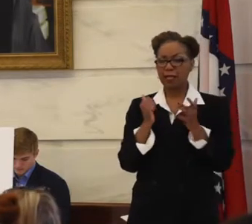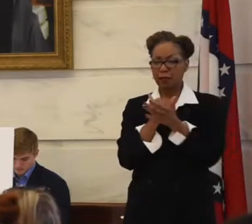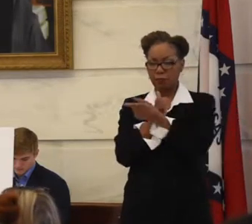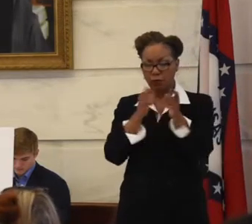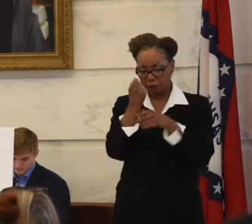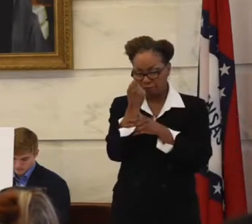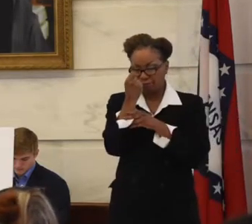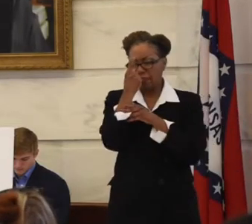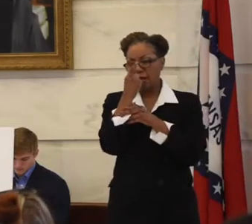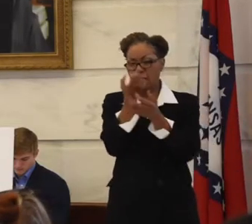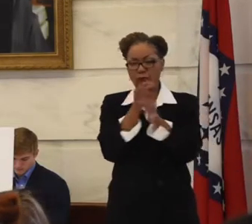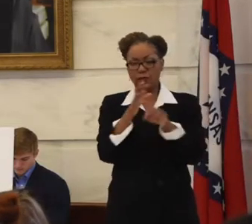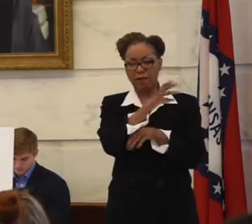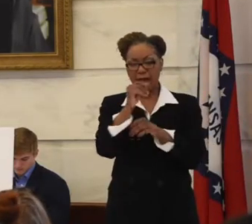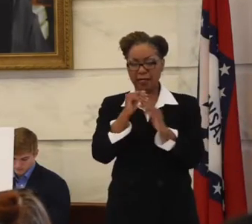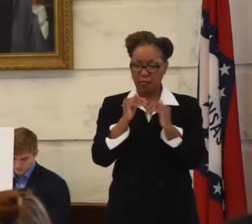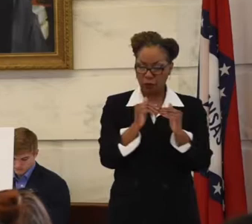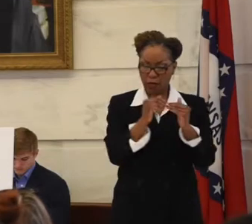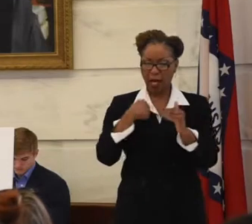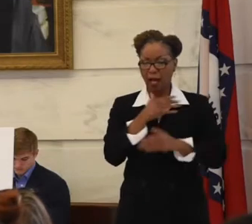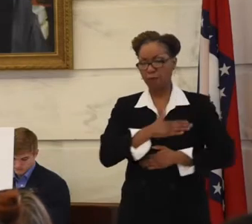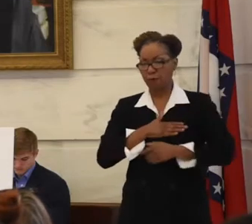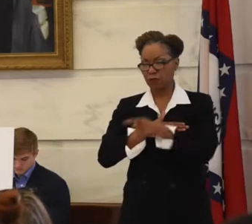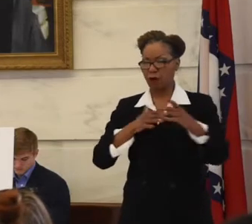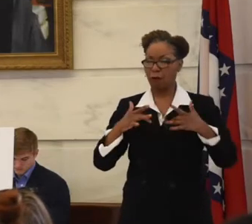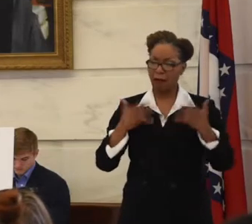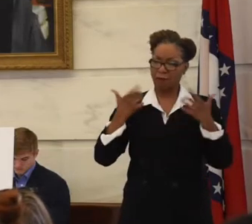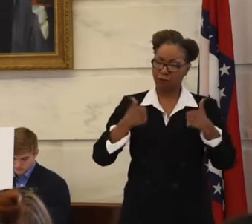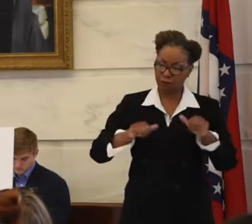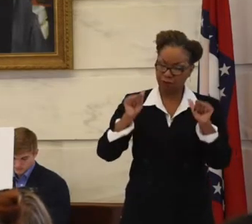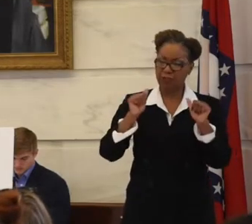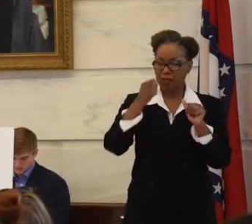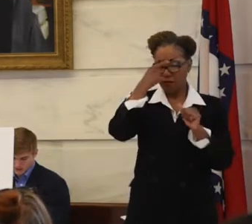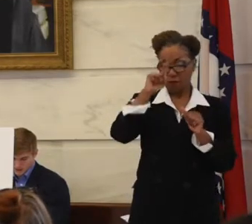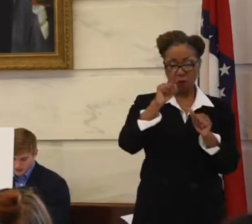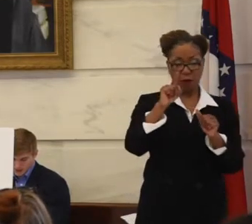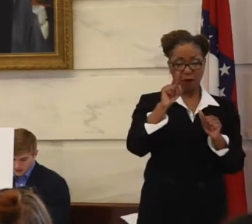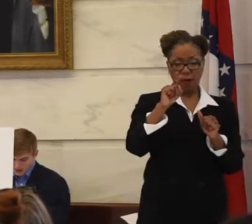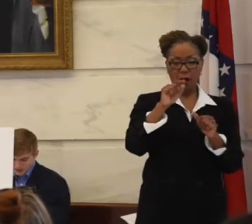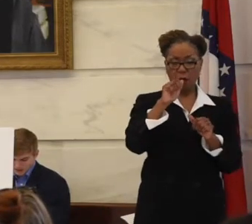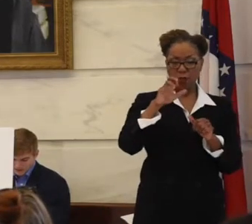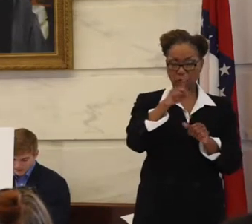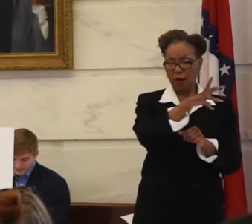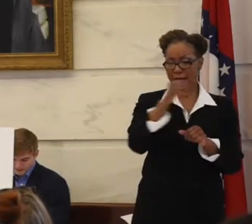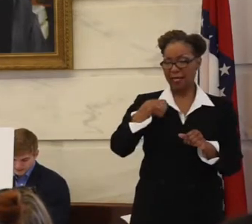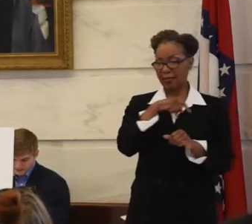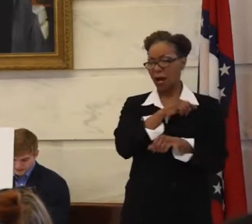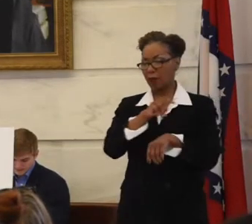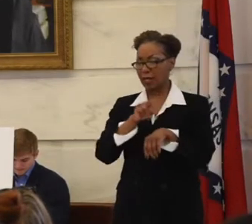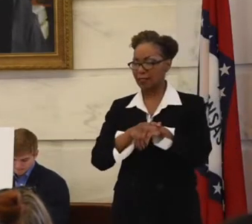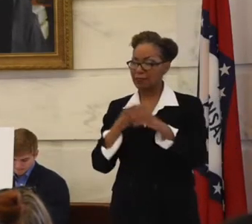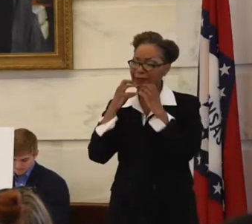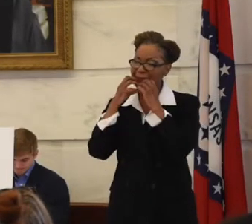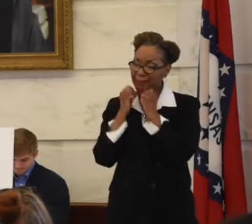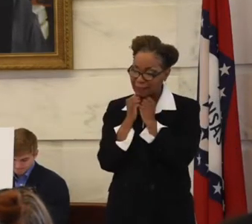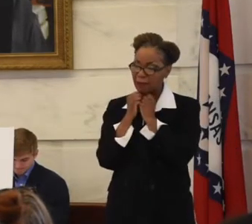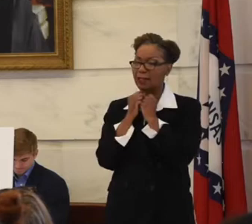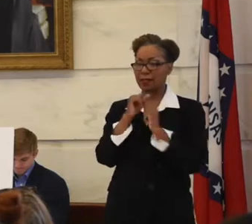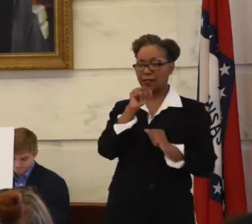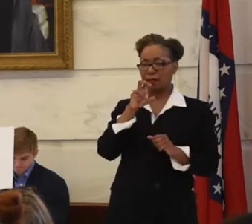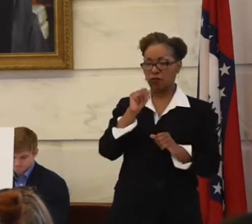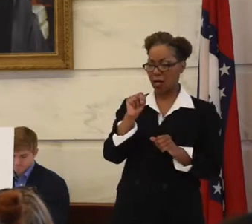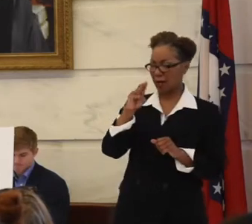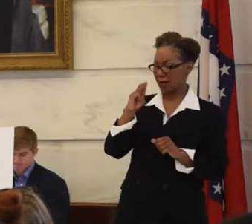freedom and equality. I appreciate your efforts on behalf of Arkansas and our nation. Sincerely,